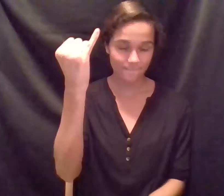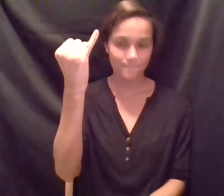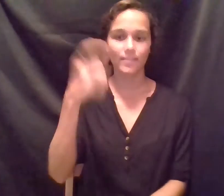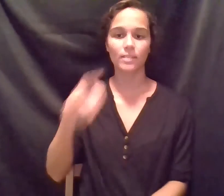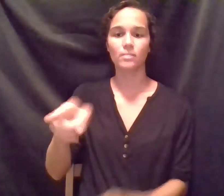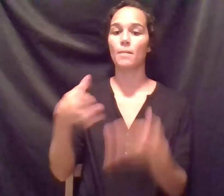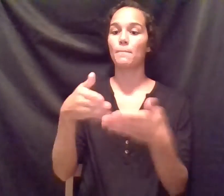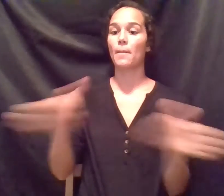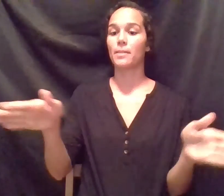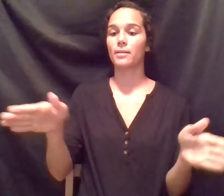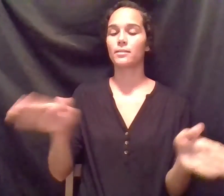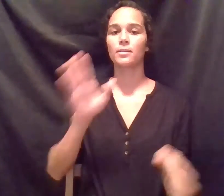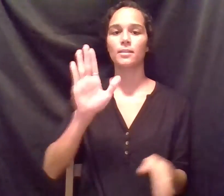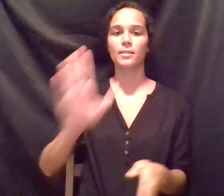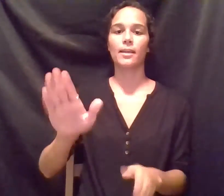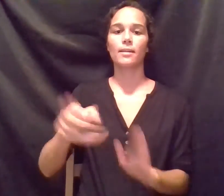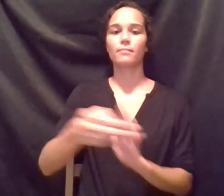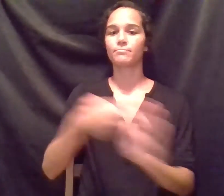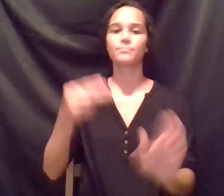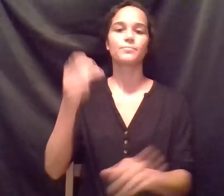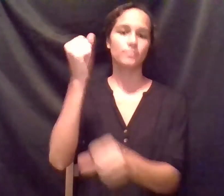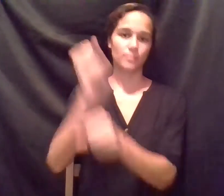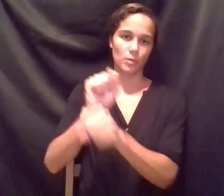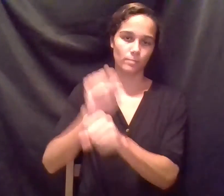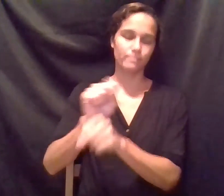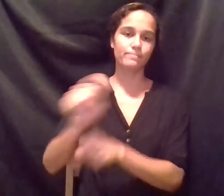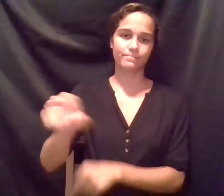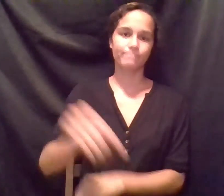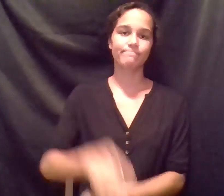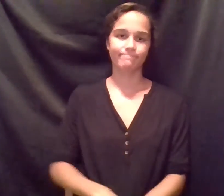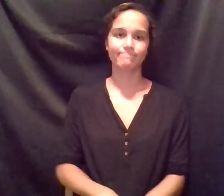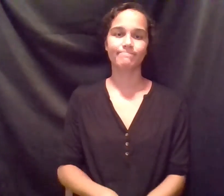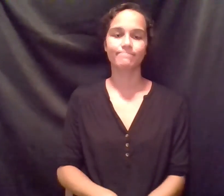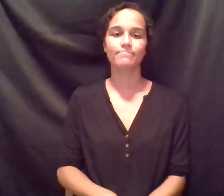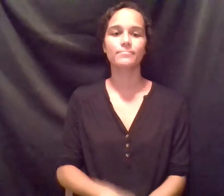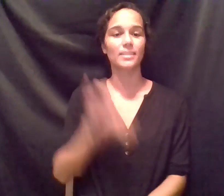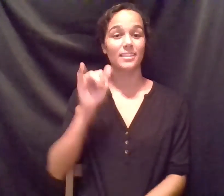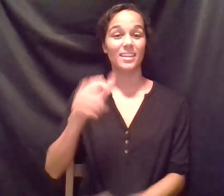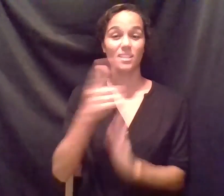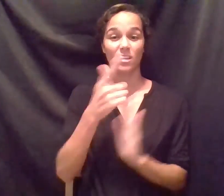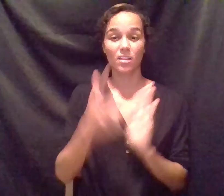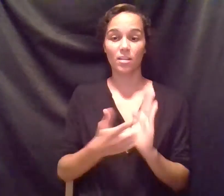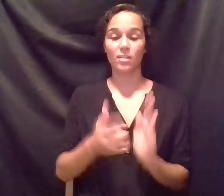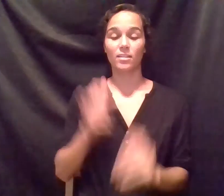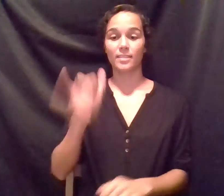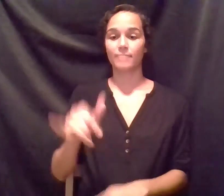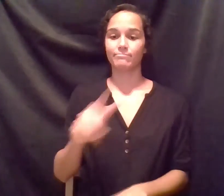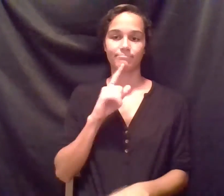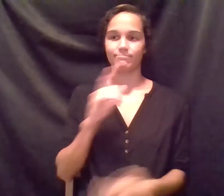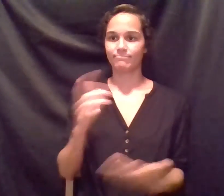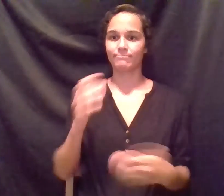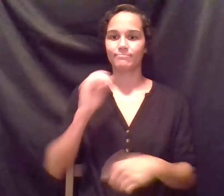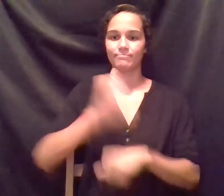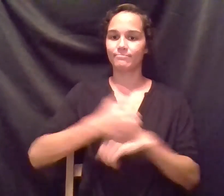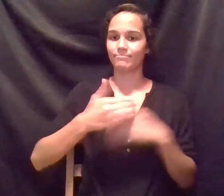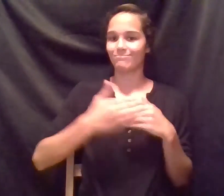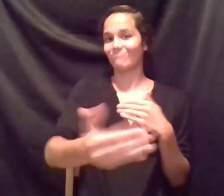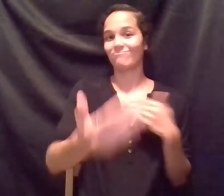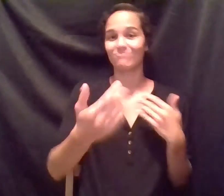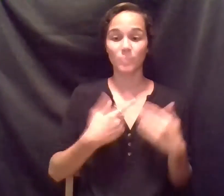duties. That is the law. That's the way it is. There is one judge at the lowest federal courts in Pennsylvania that decided